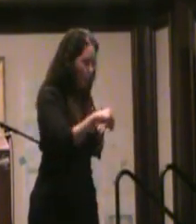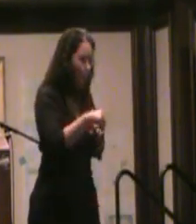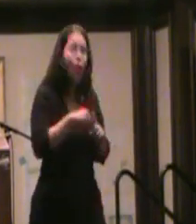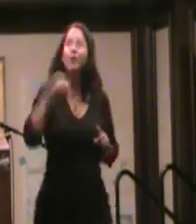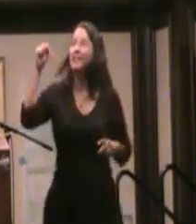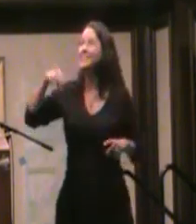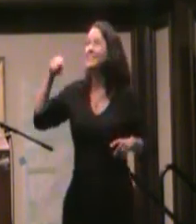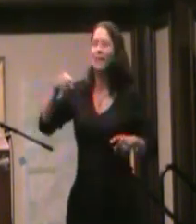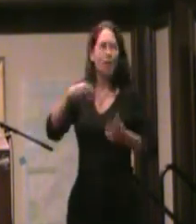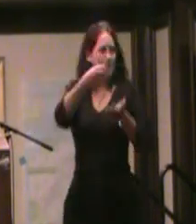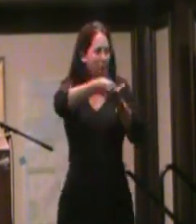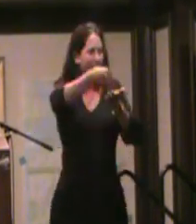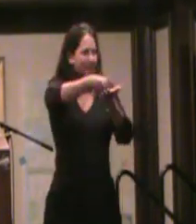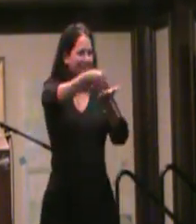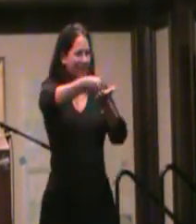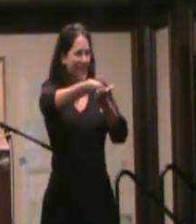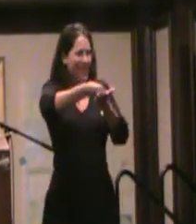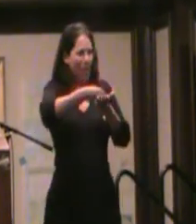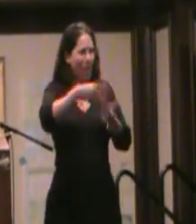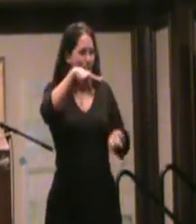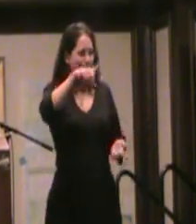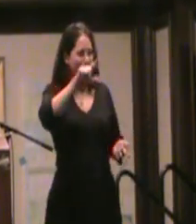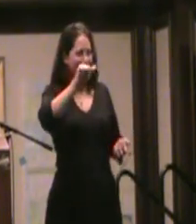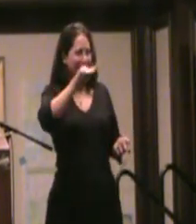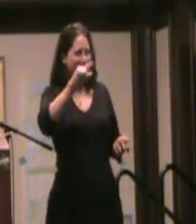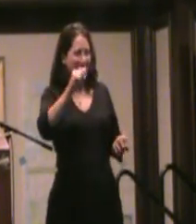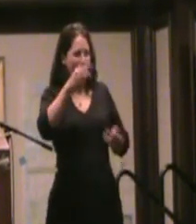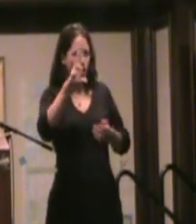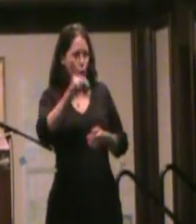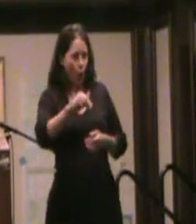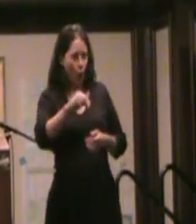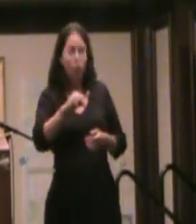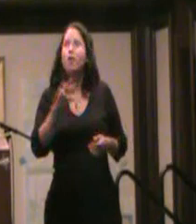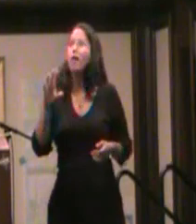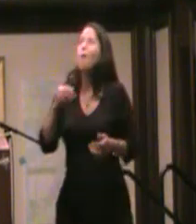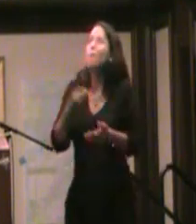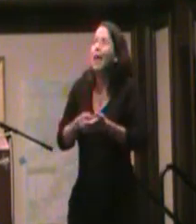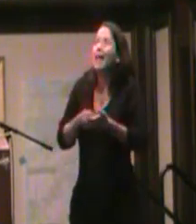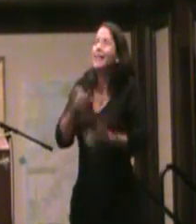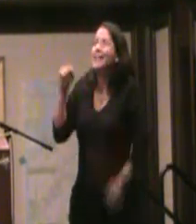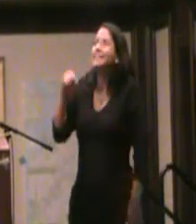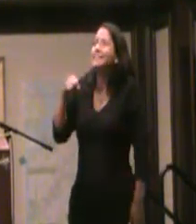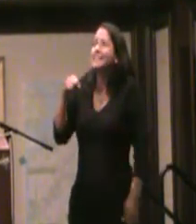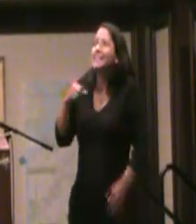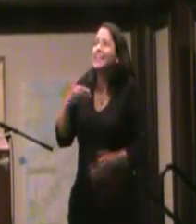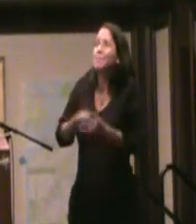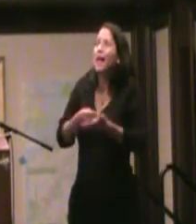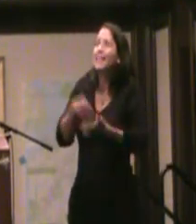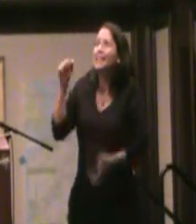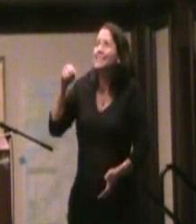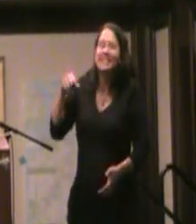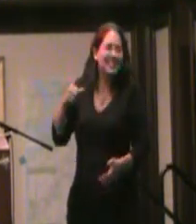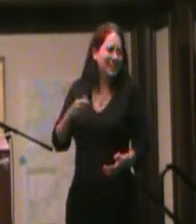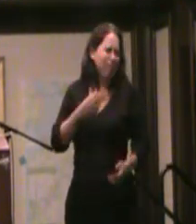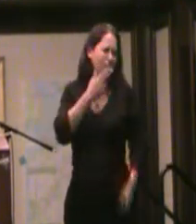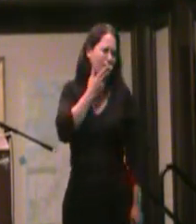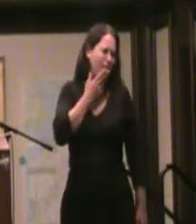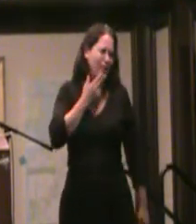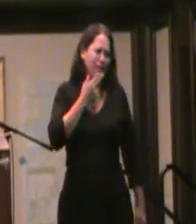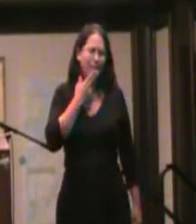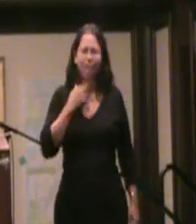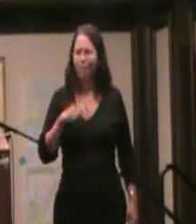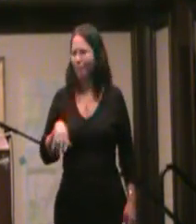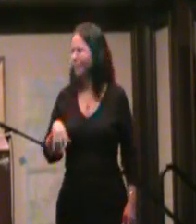Because plata no means money no. She said, do you want money no? No, I want money yes.